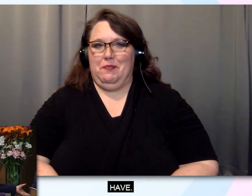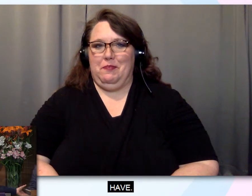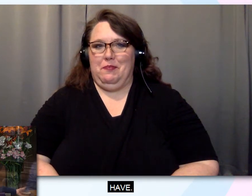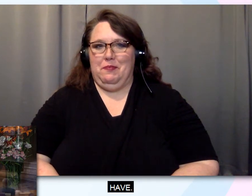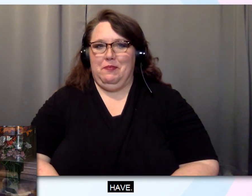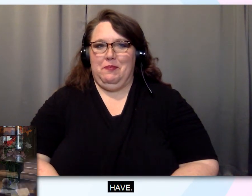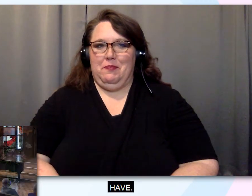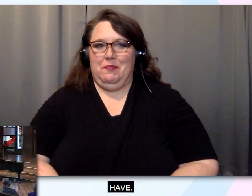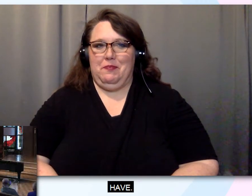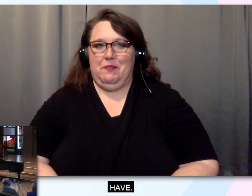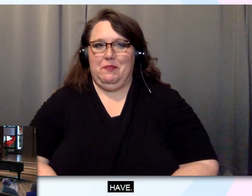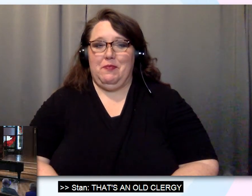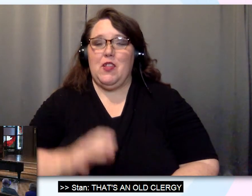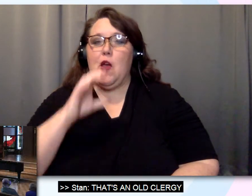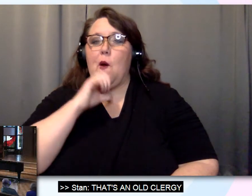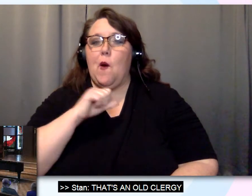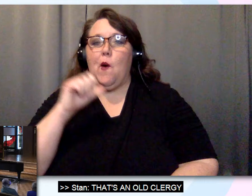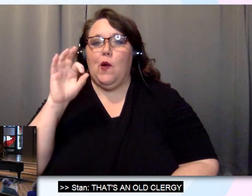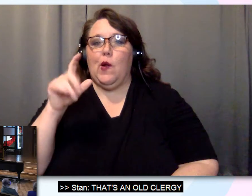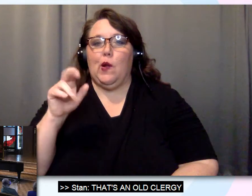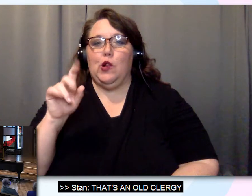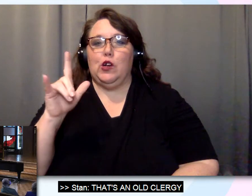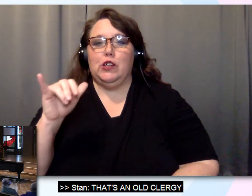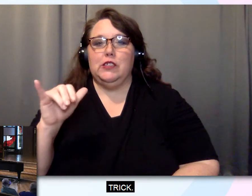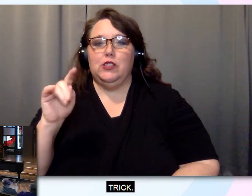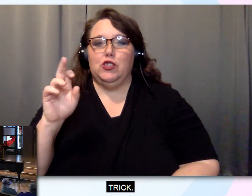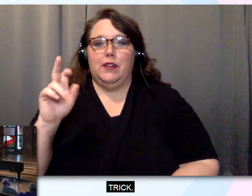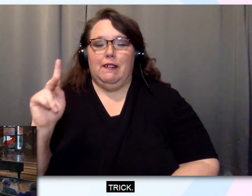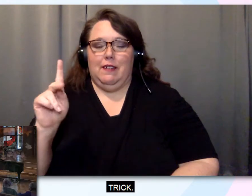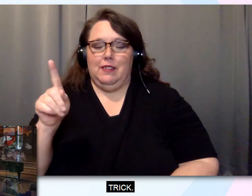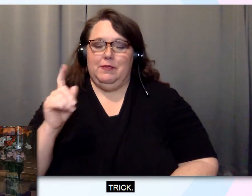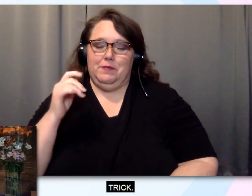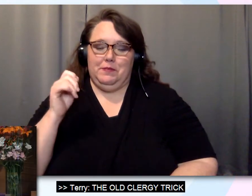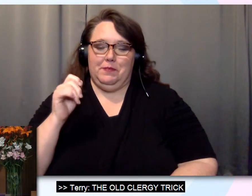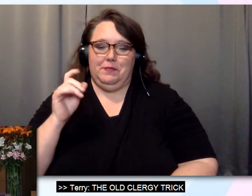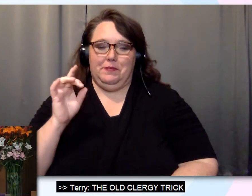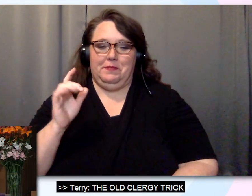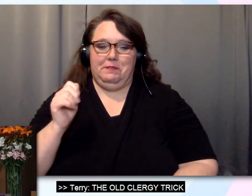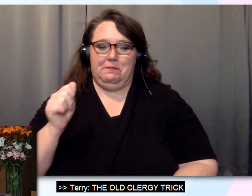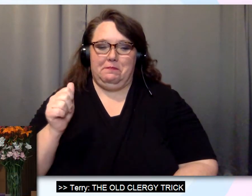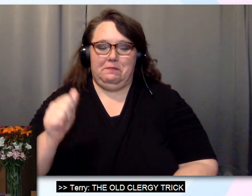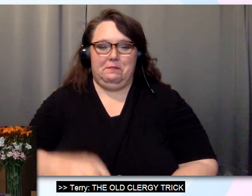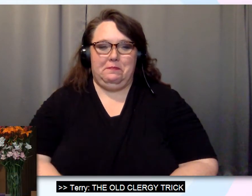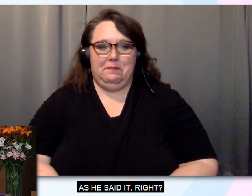That's an old clergy trick. The old clergy trick, as he said it, right?